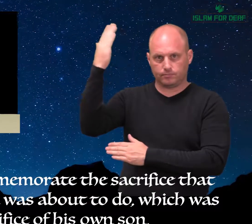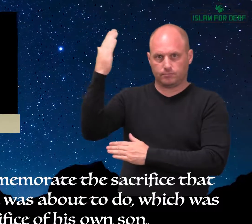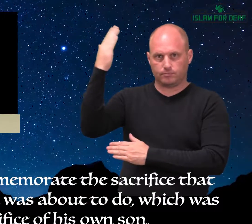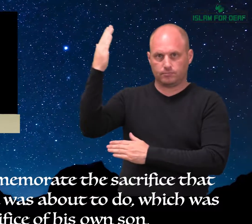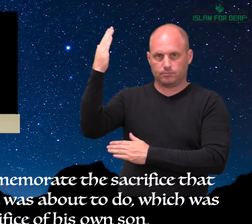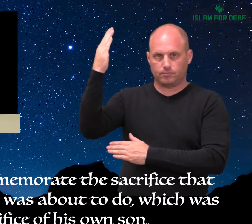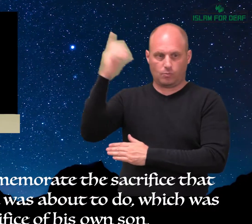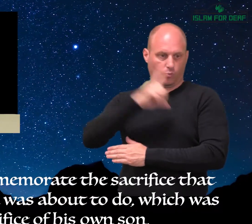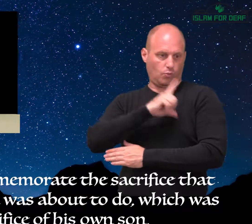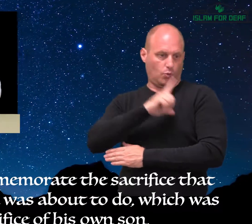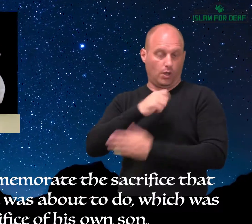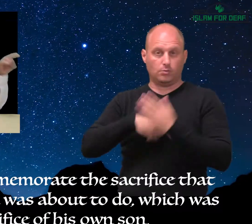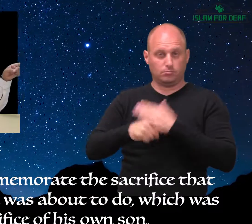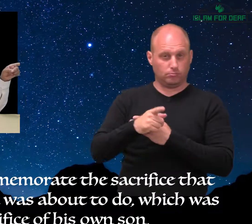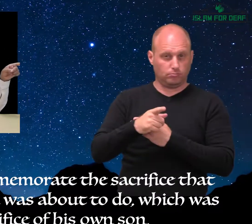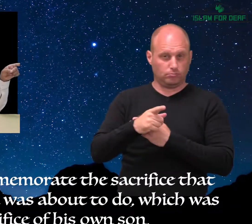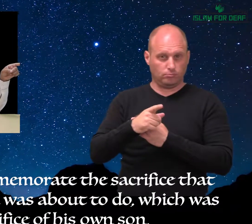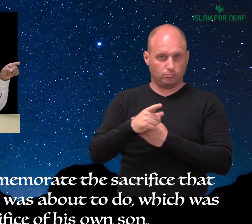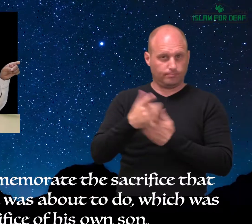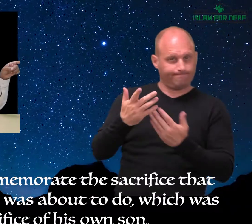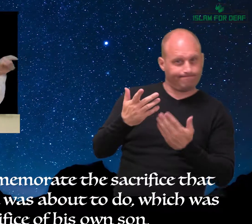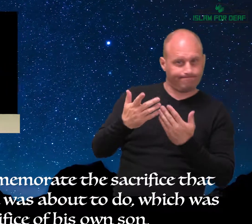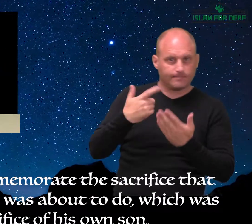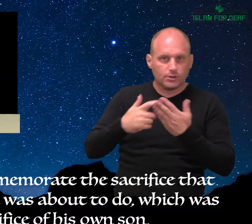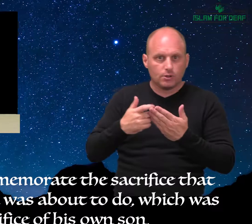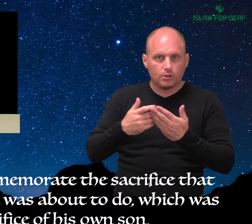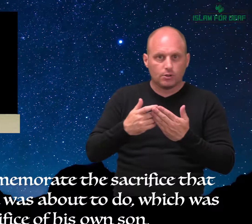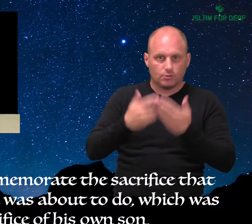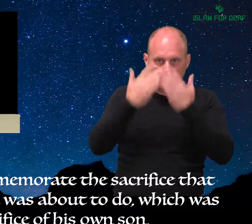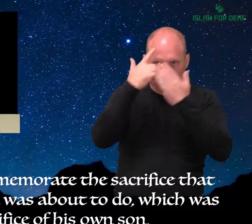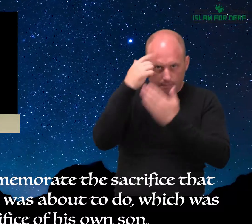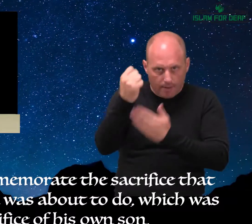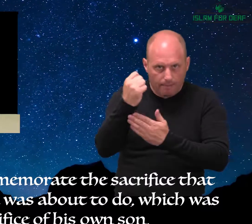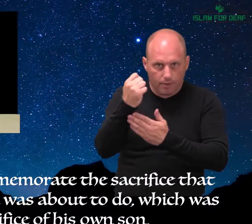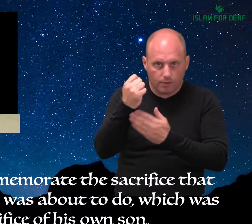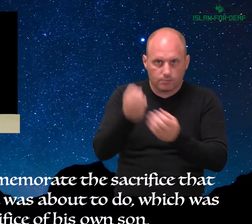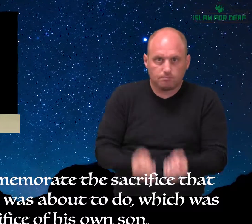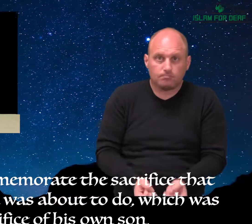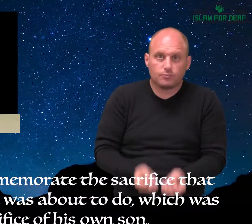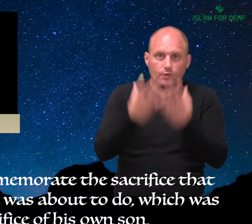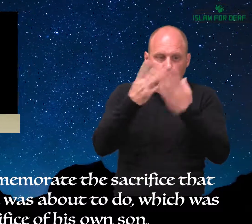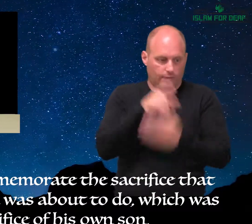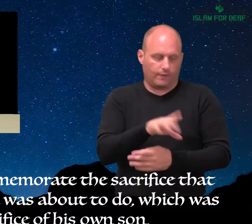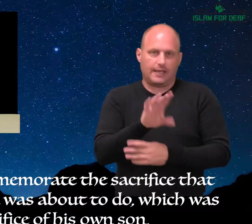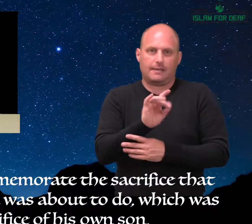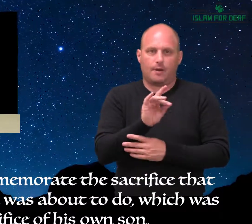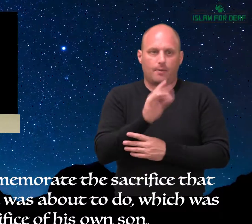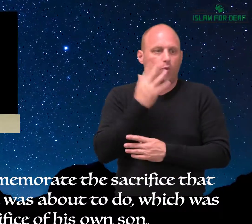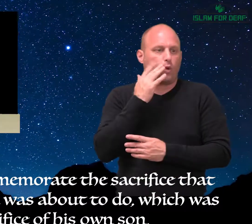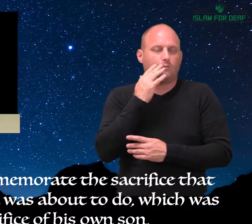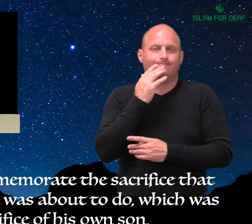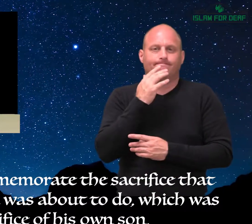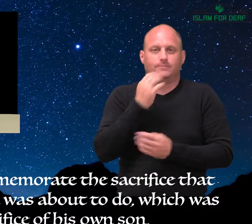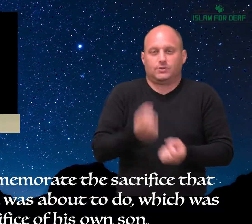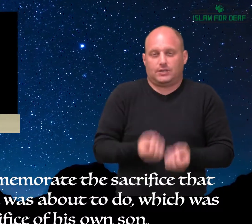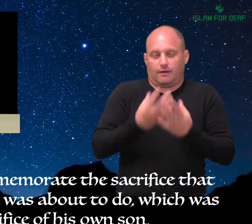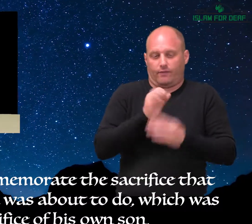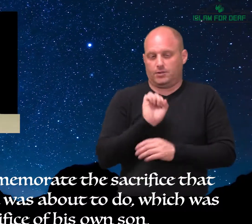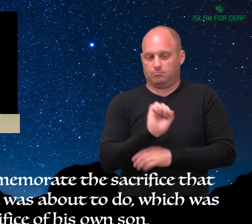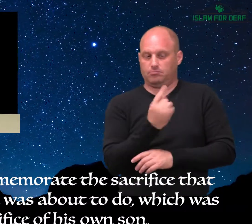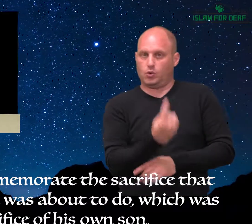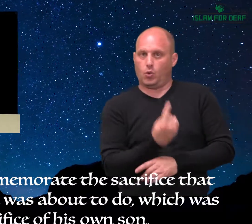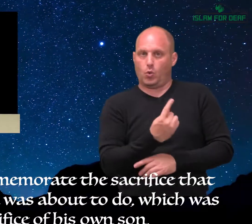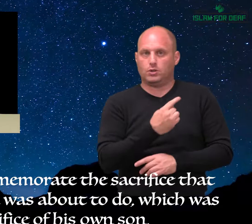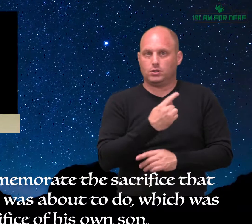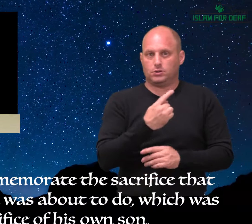commemorate the sacrifice that Prophet Ibrahim was about to do, which was a sacrifice of his own son.